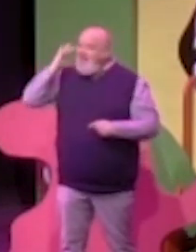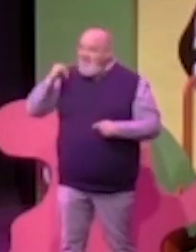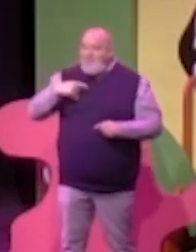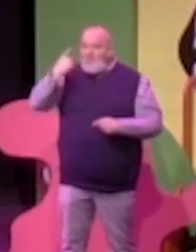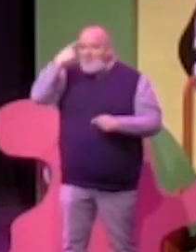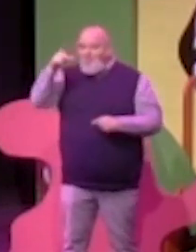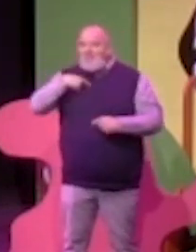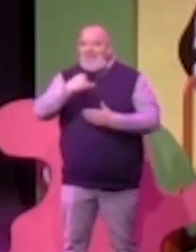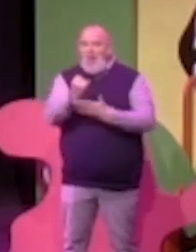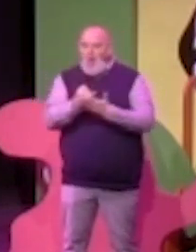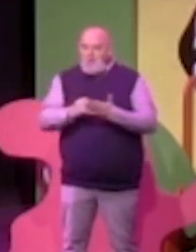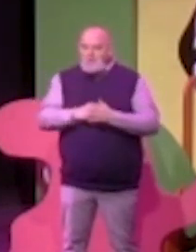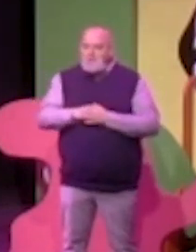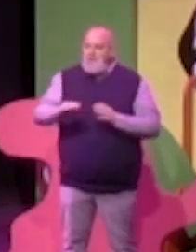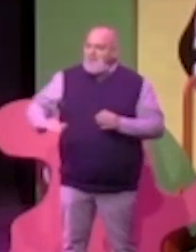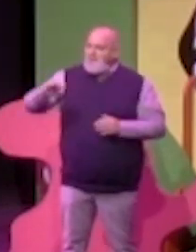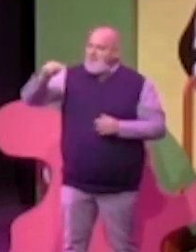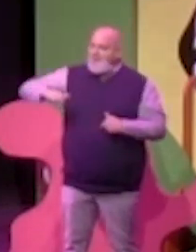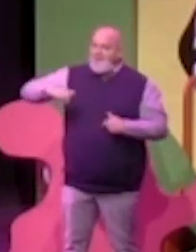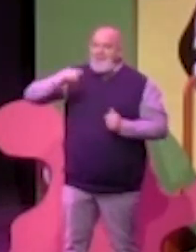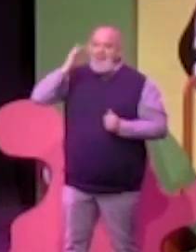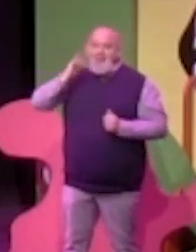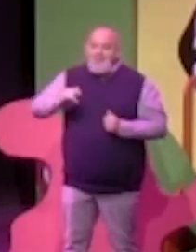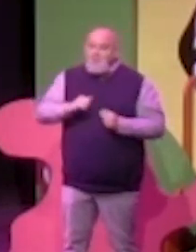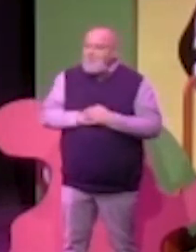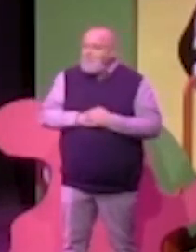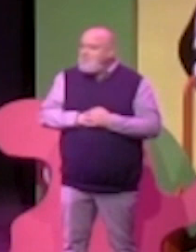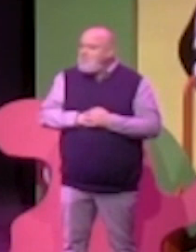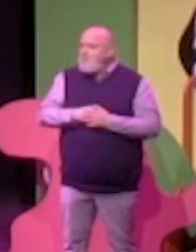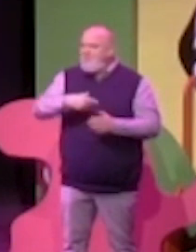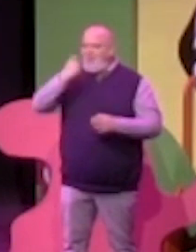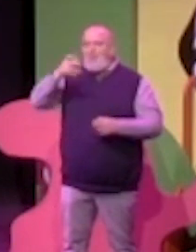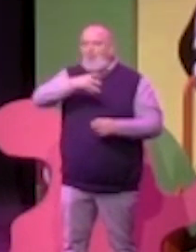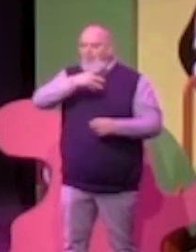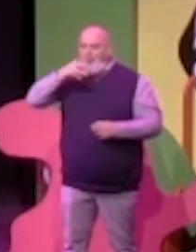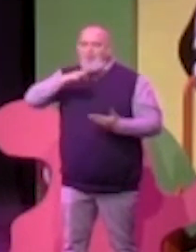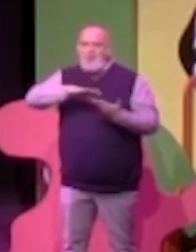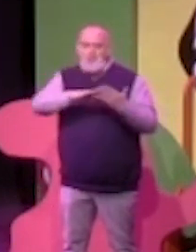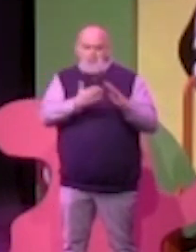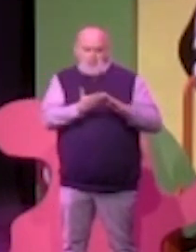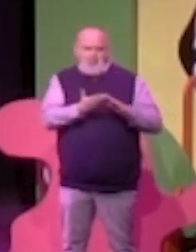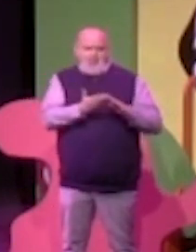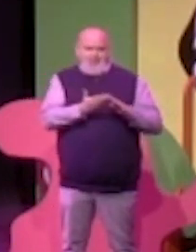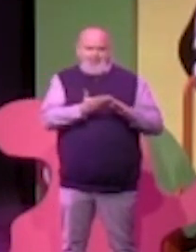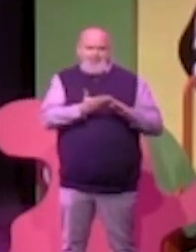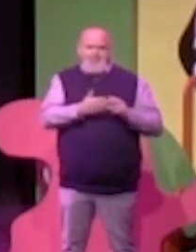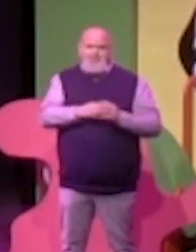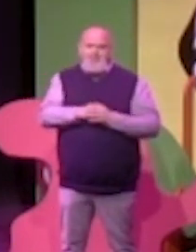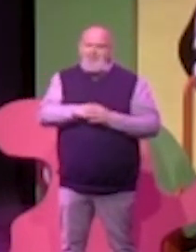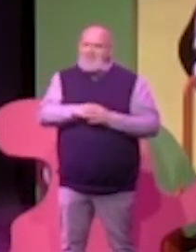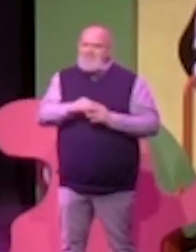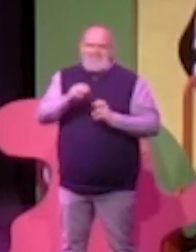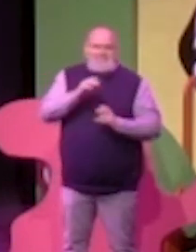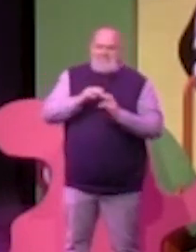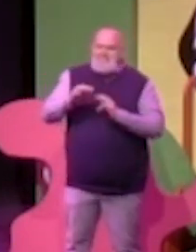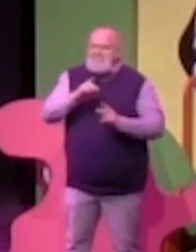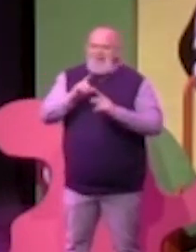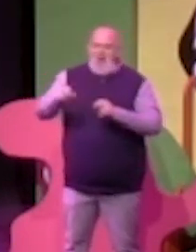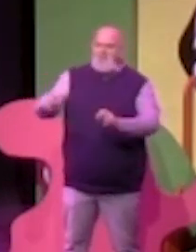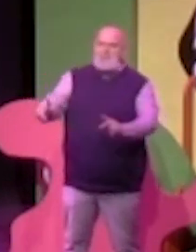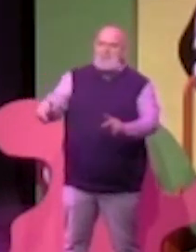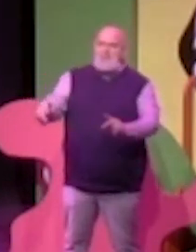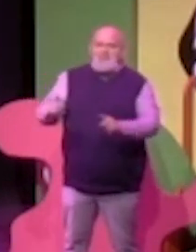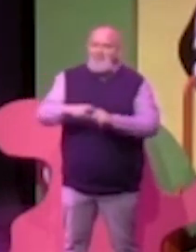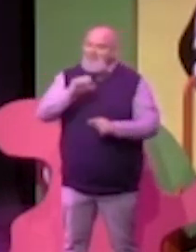arts. I grew up here in California, in a very rural community, and I've chased it up and down to find opportunities that I didn't have, and